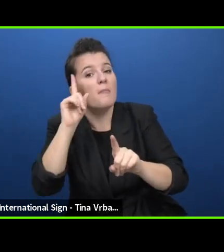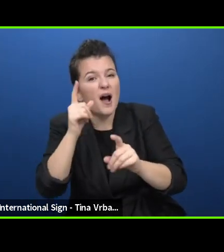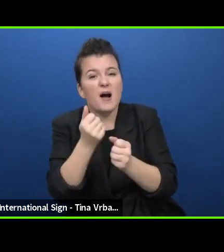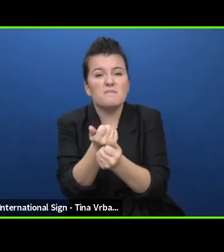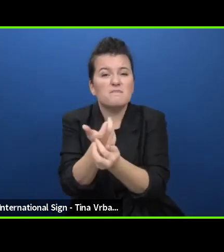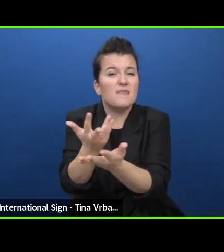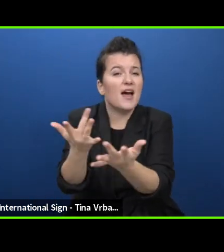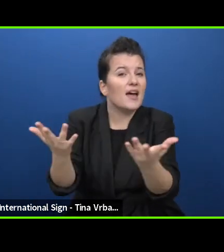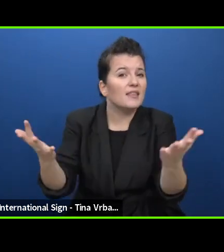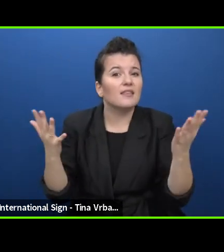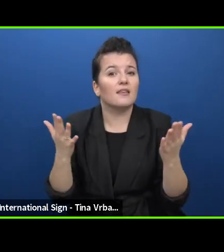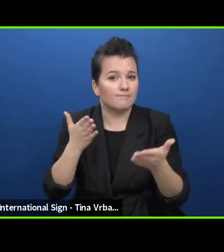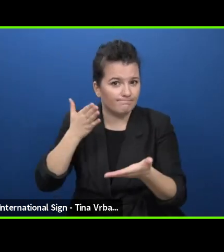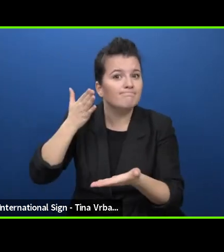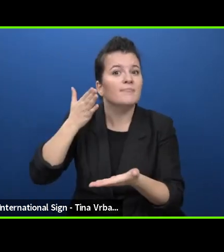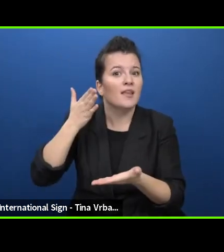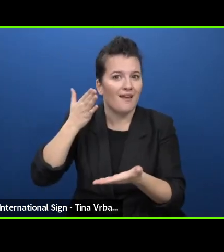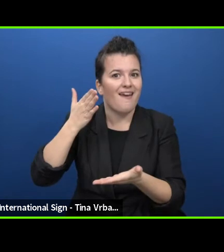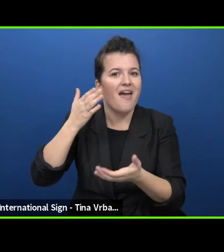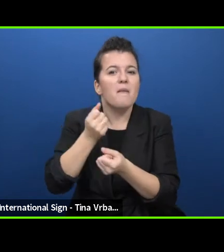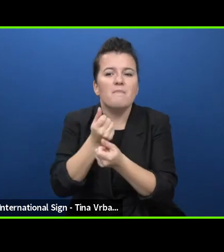answers if there are enough questions.